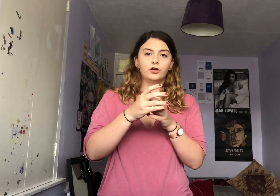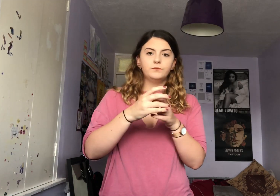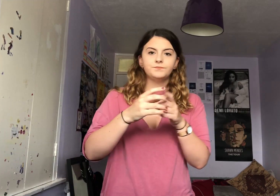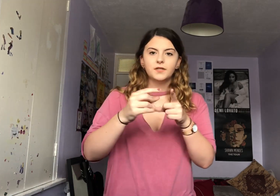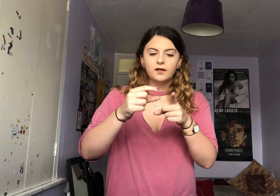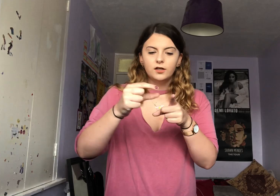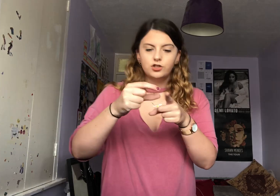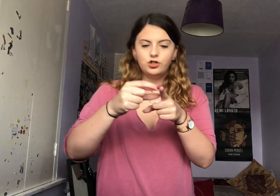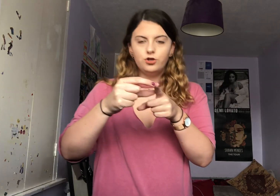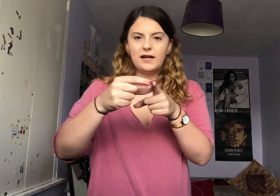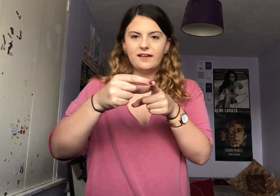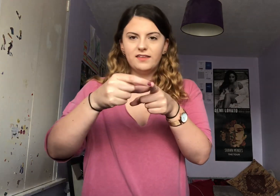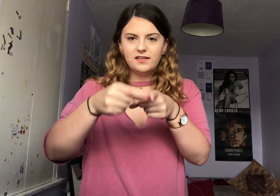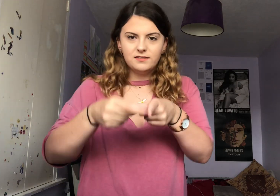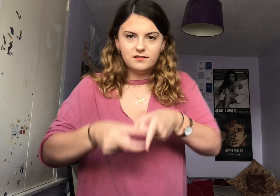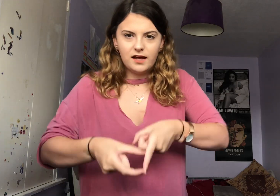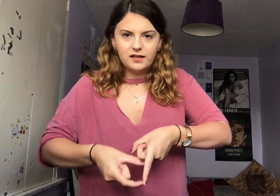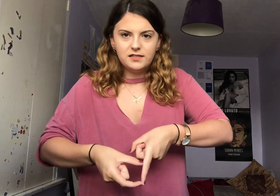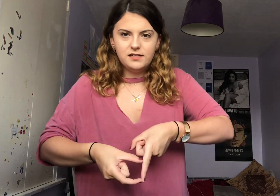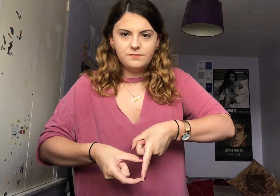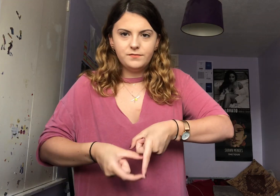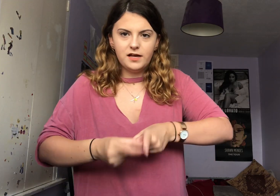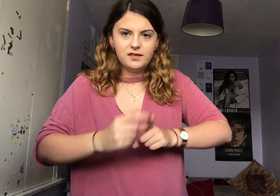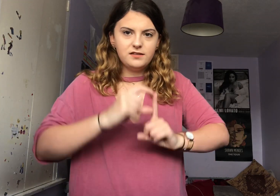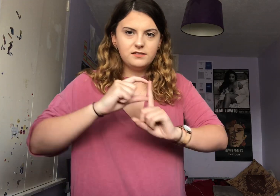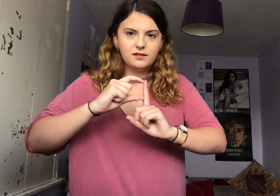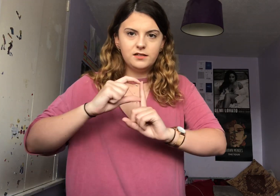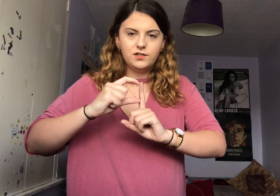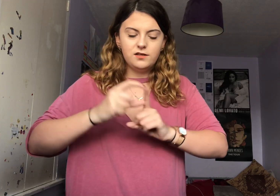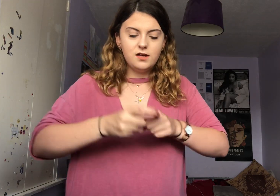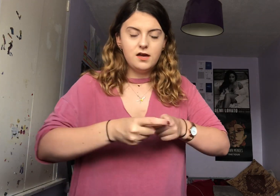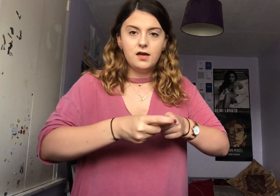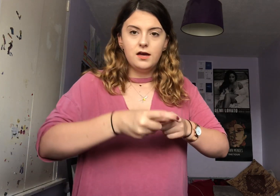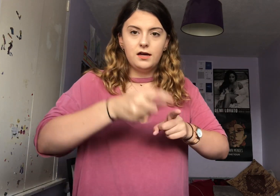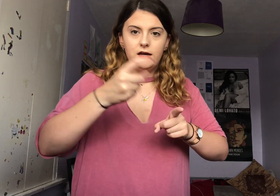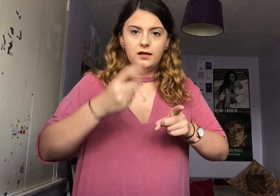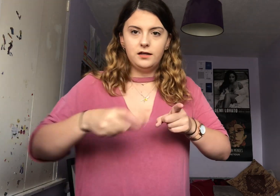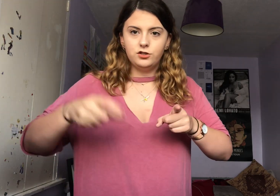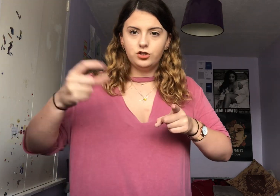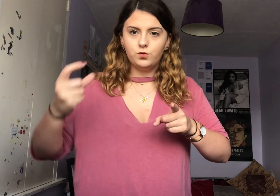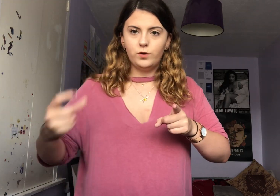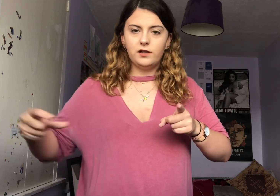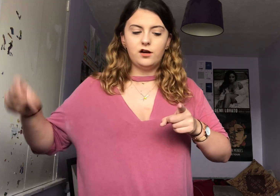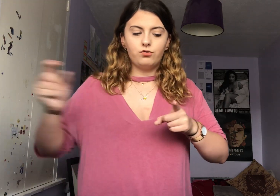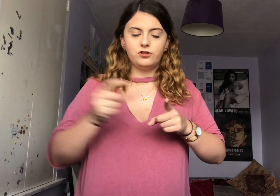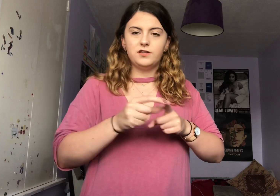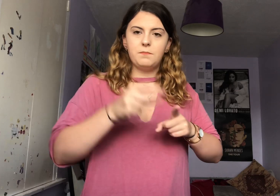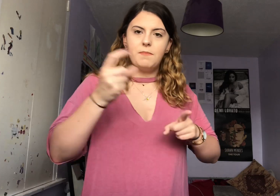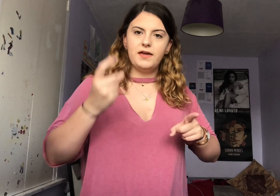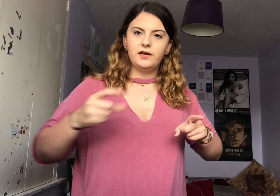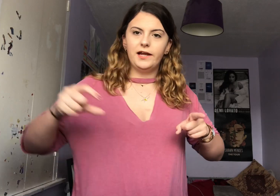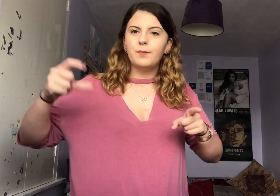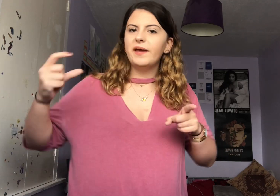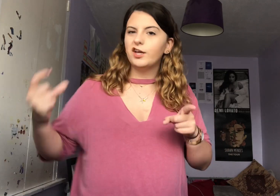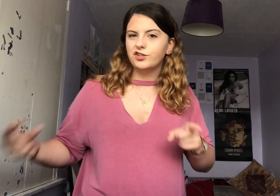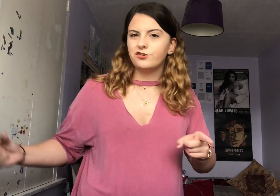bacon. So you do like this, it's like a D, like this, can you see? And then just wiggle it across like bacon, like a bacon